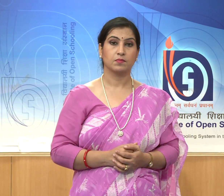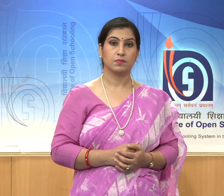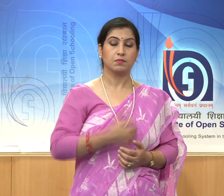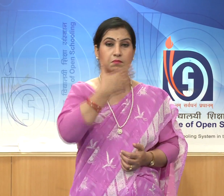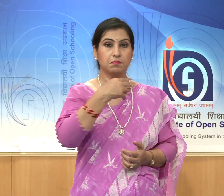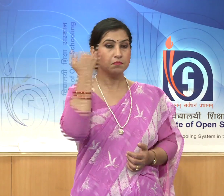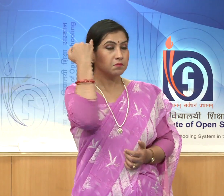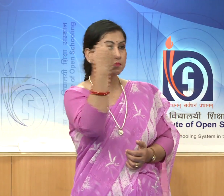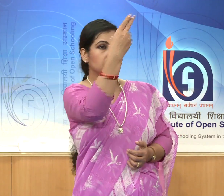decorated